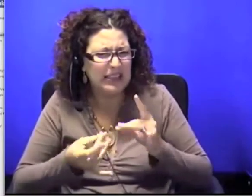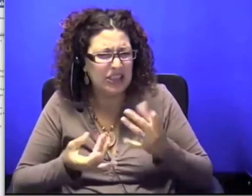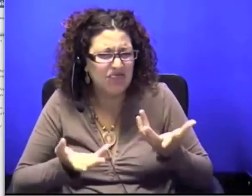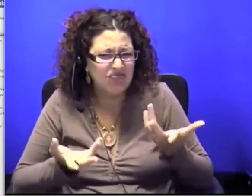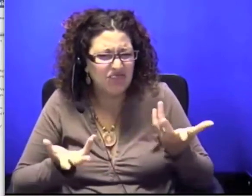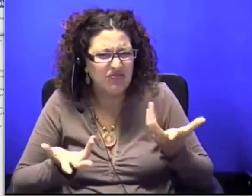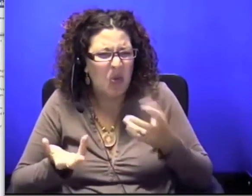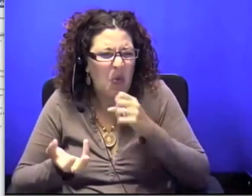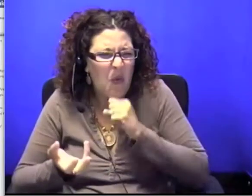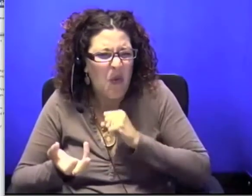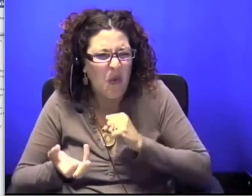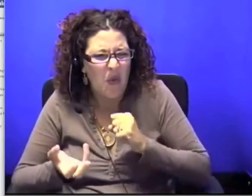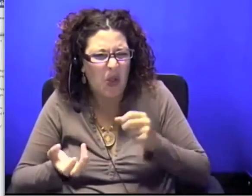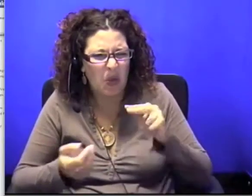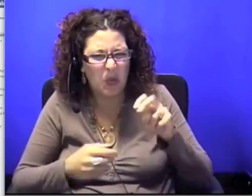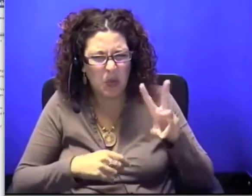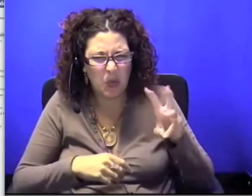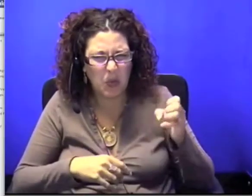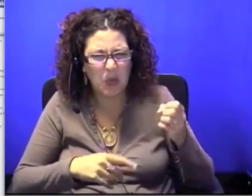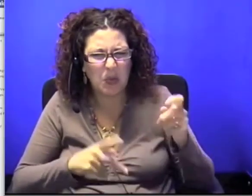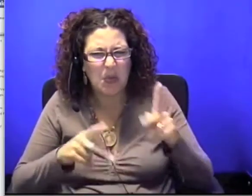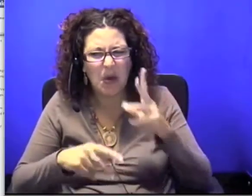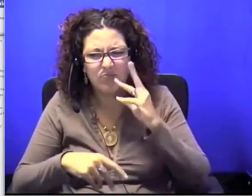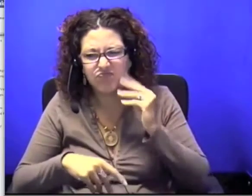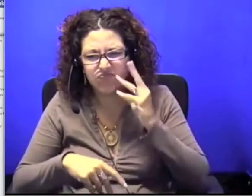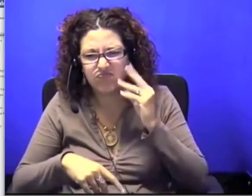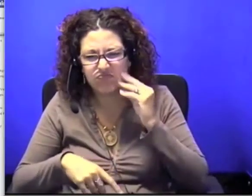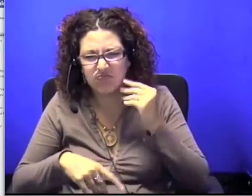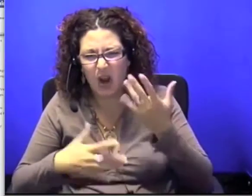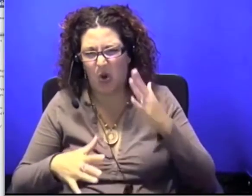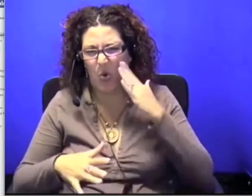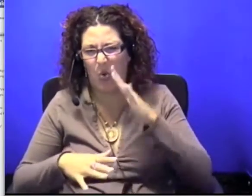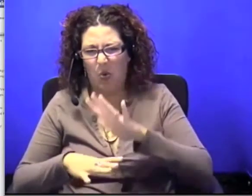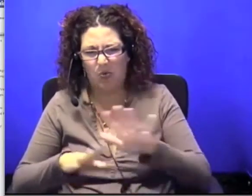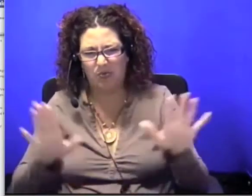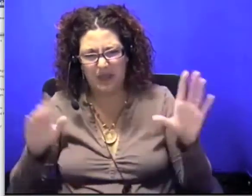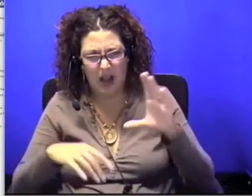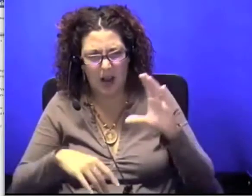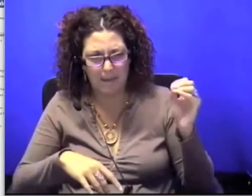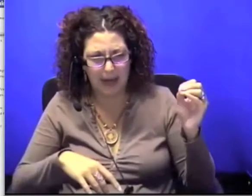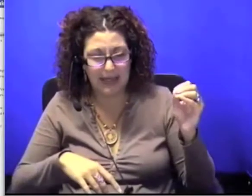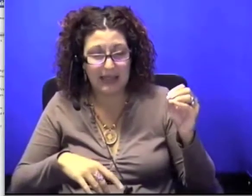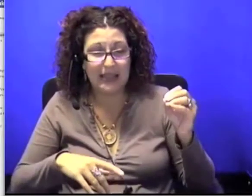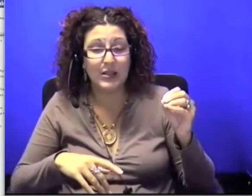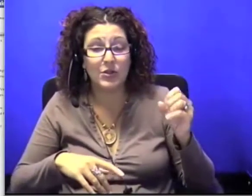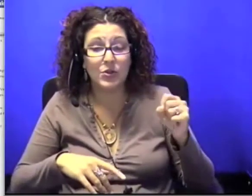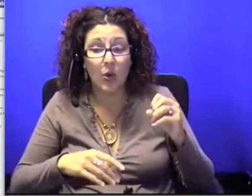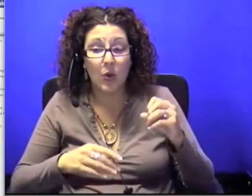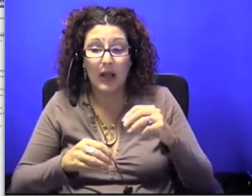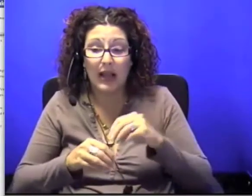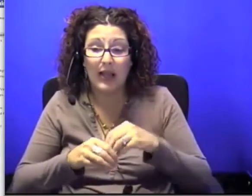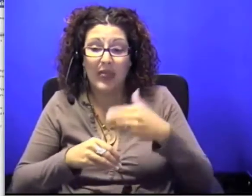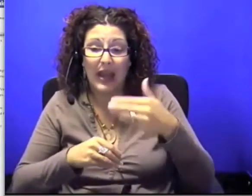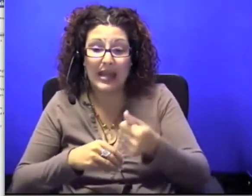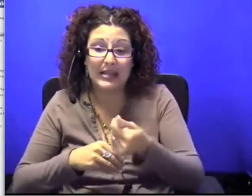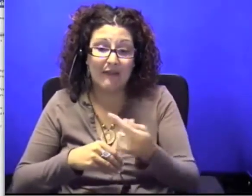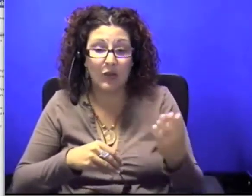message is, it's old hat, it's old news. And so literally, in this next few months, you